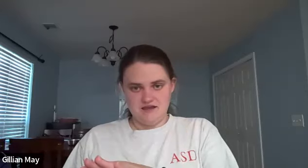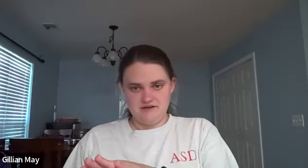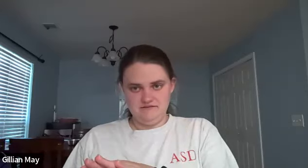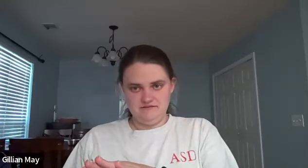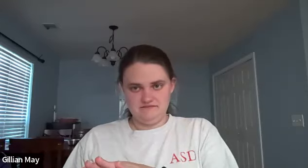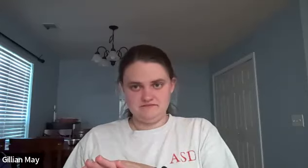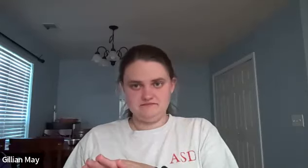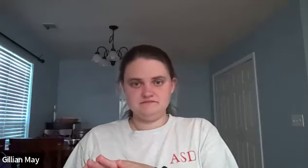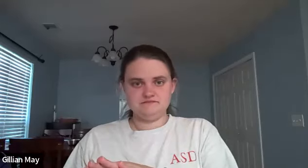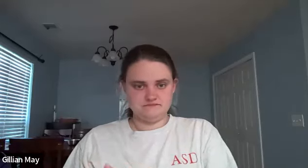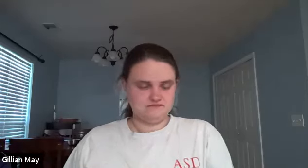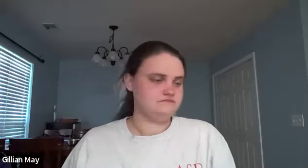Bad.